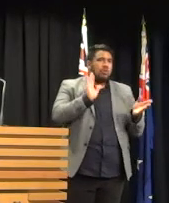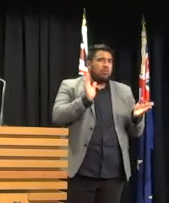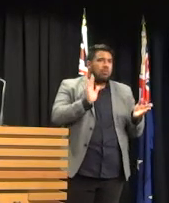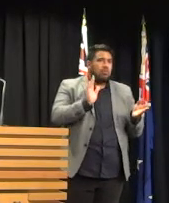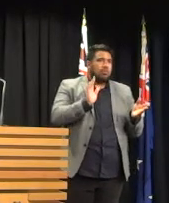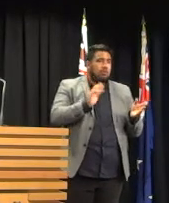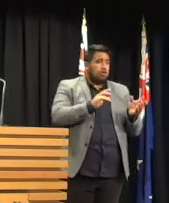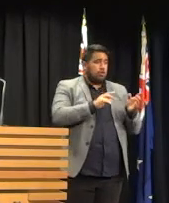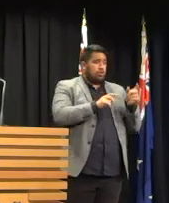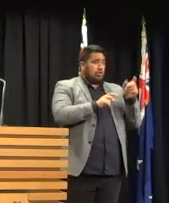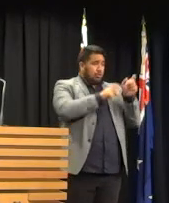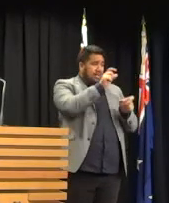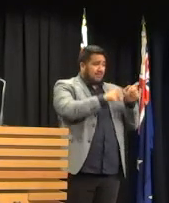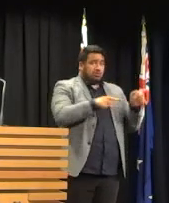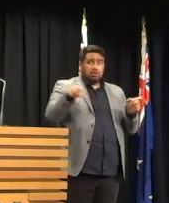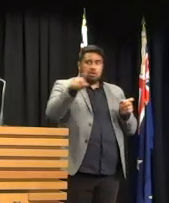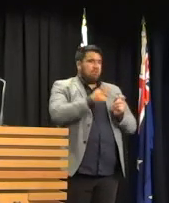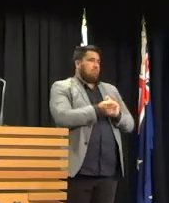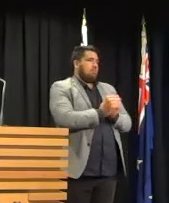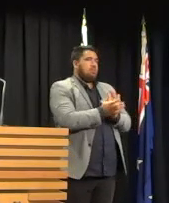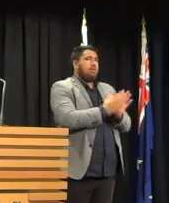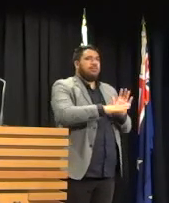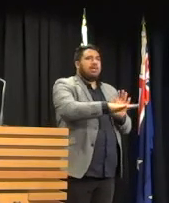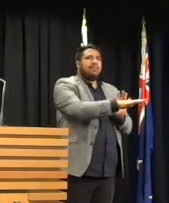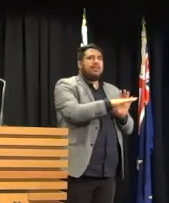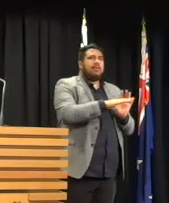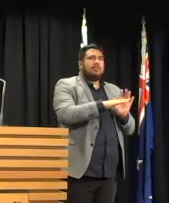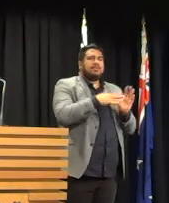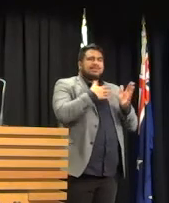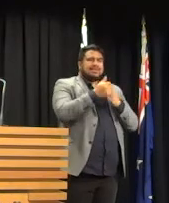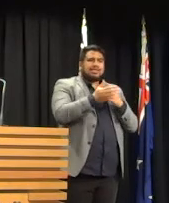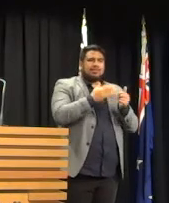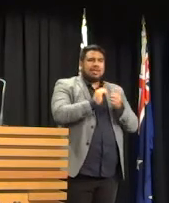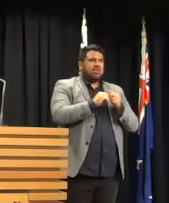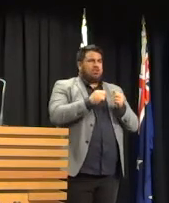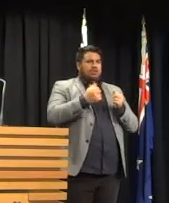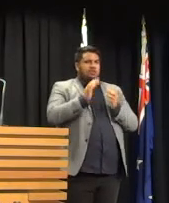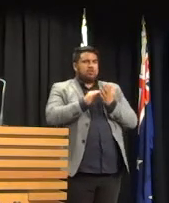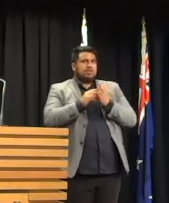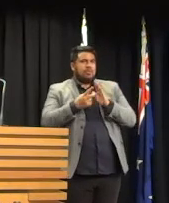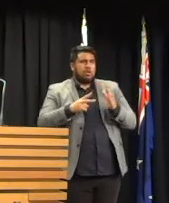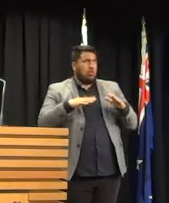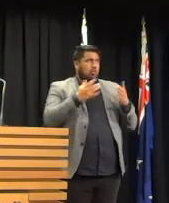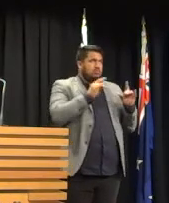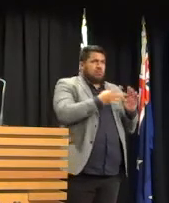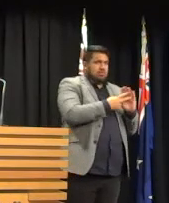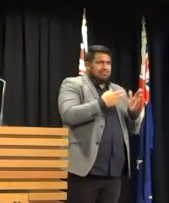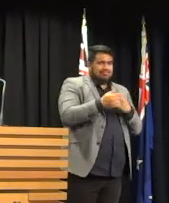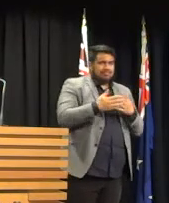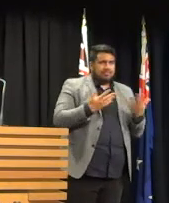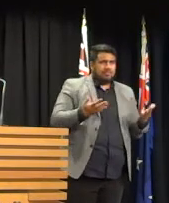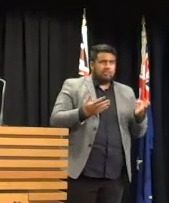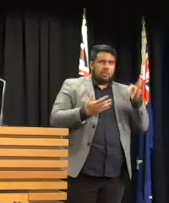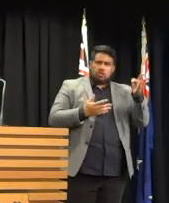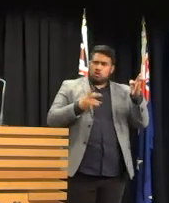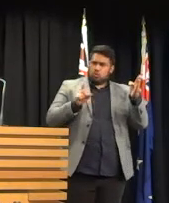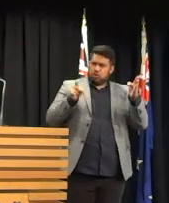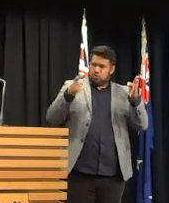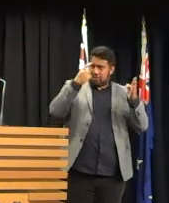are individuals who are being manipulated regardless of the domestic policy of either country. So what do you make about the suggestion that